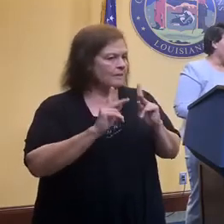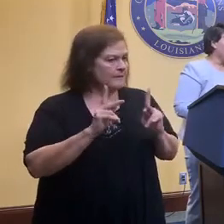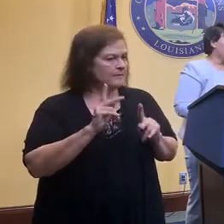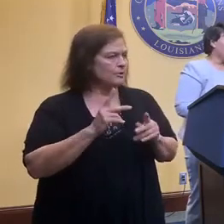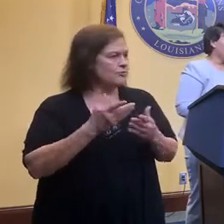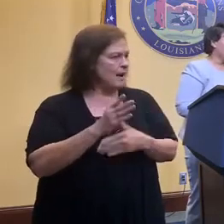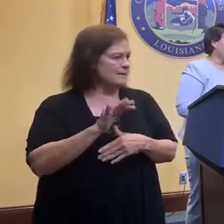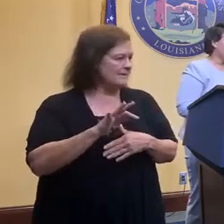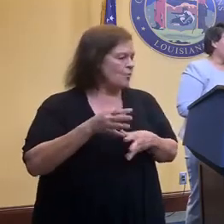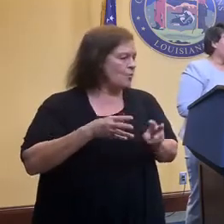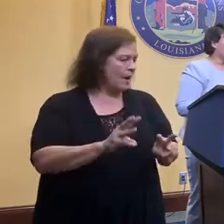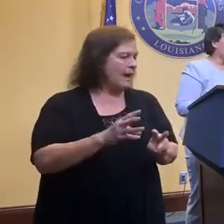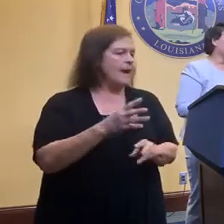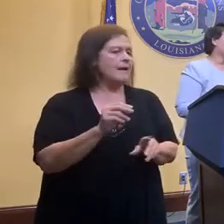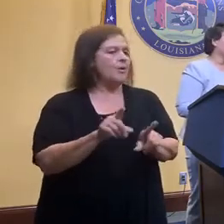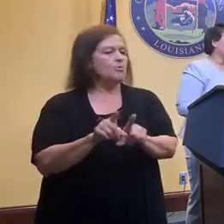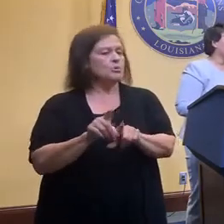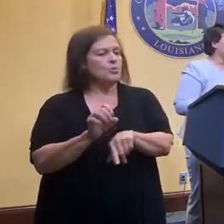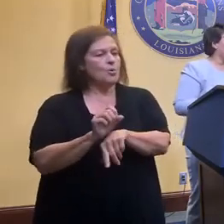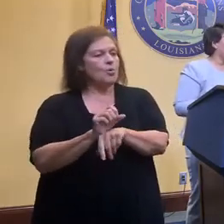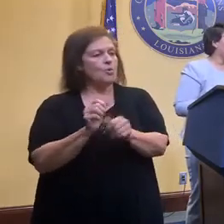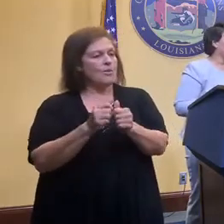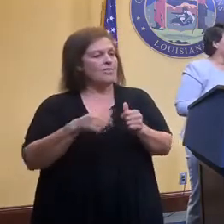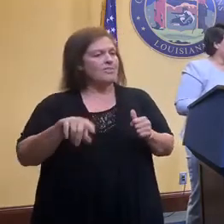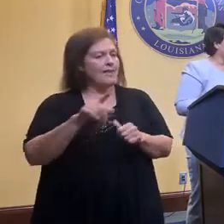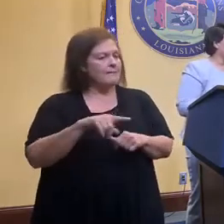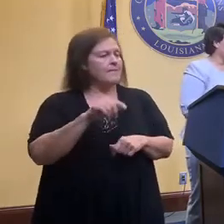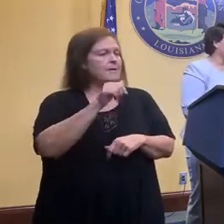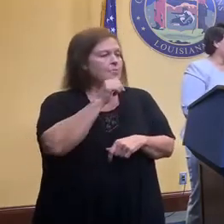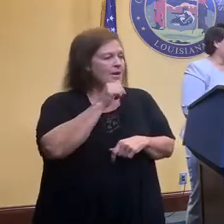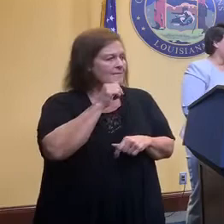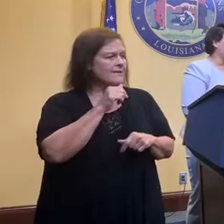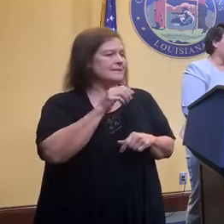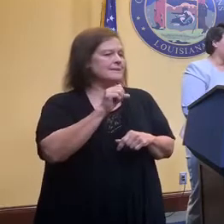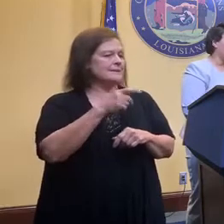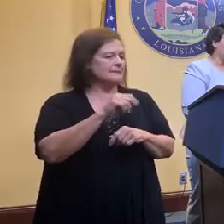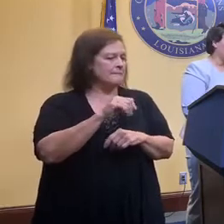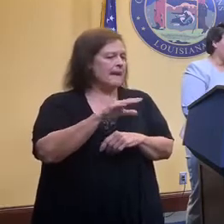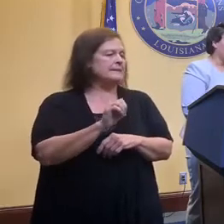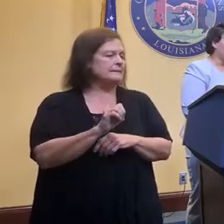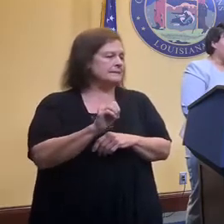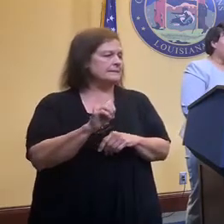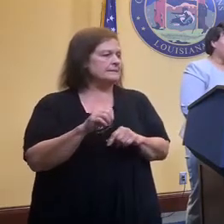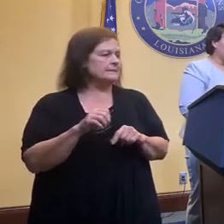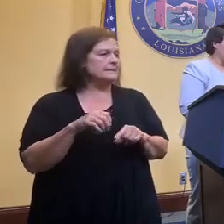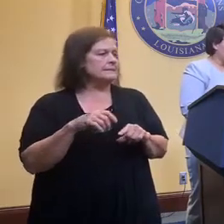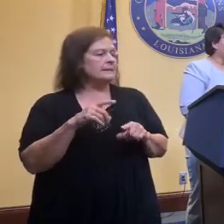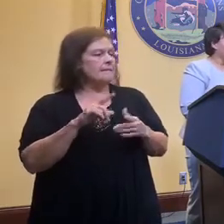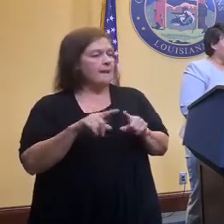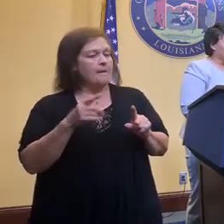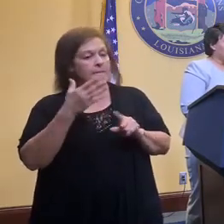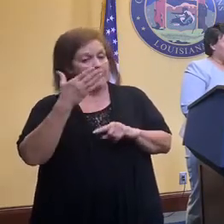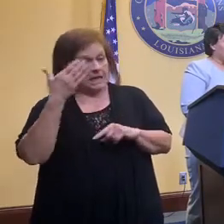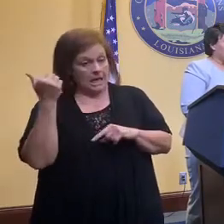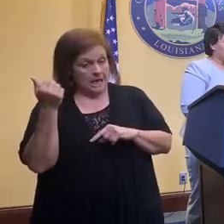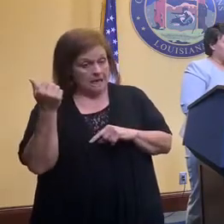way, and even, of course, working with them on their private spaces and the like. But